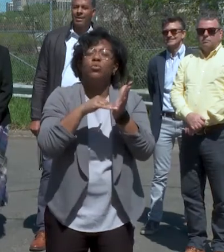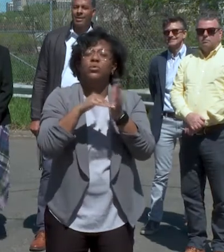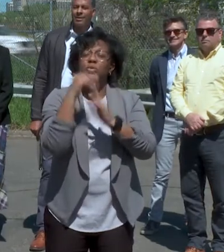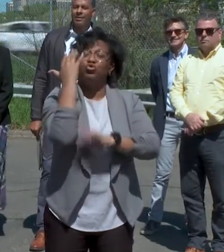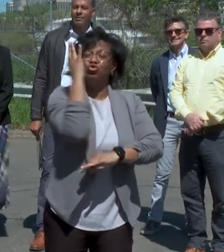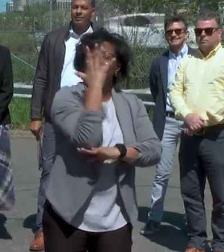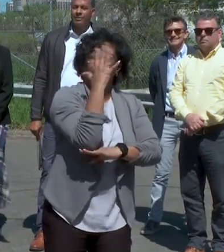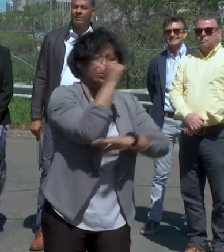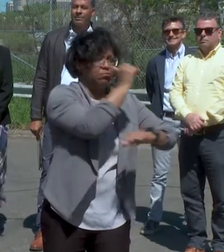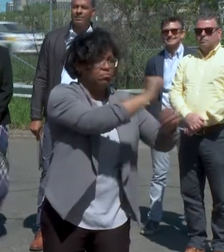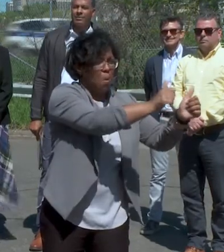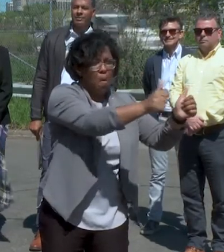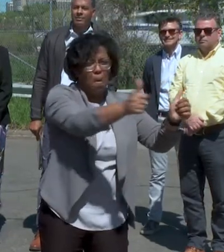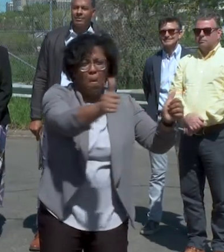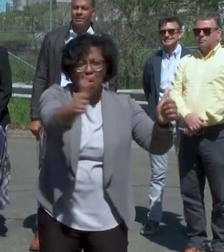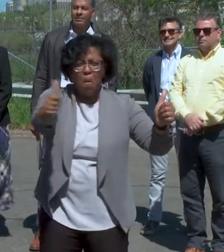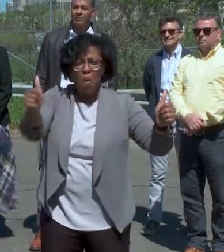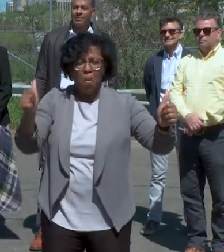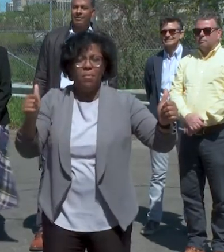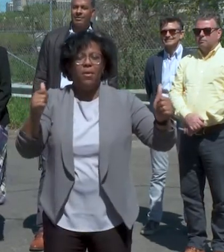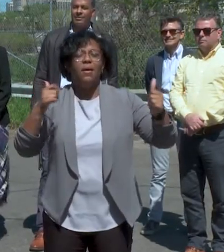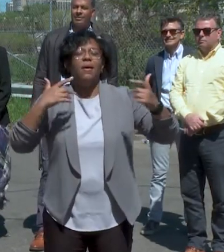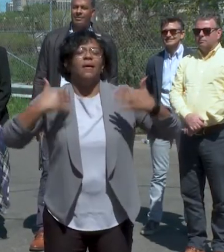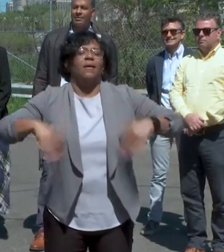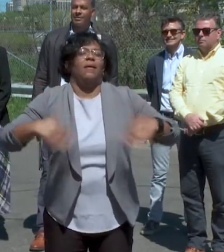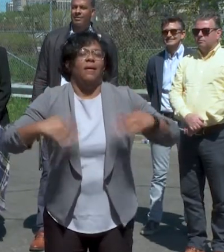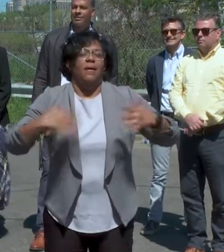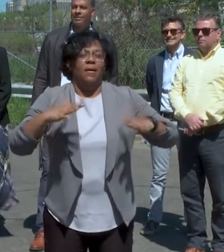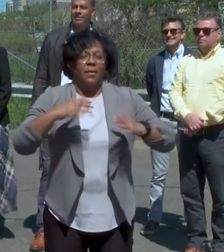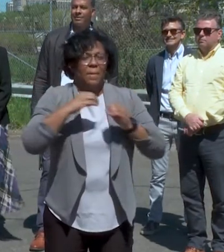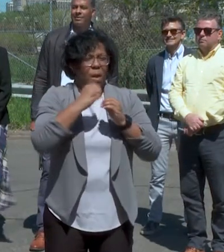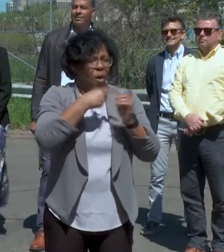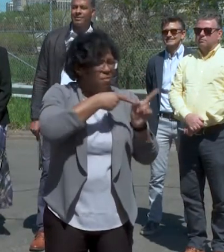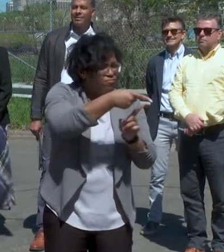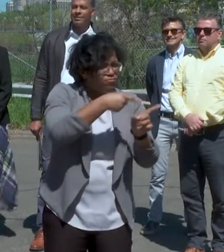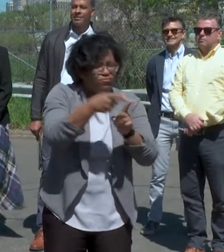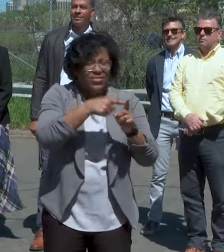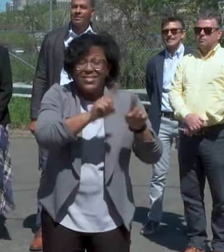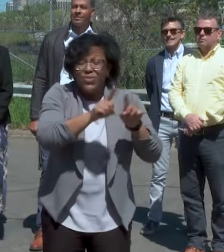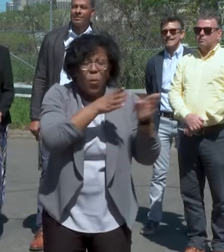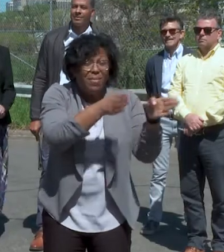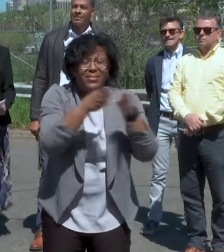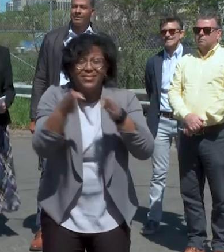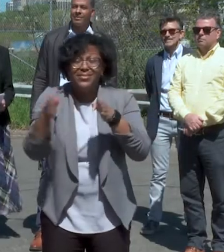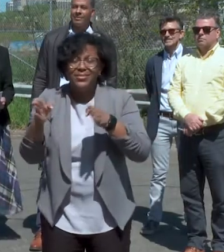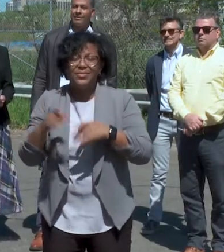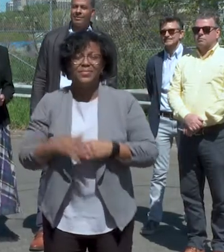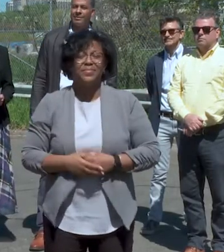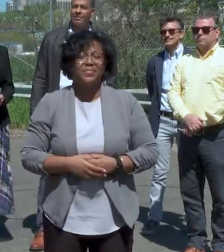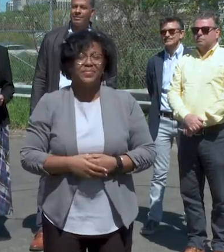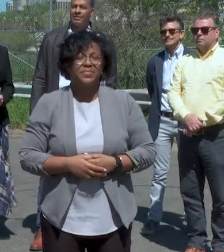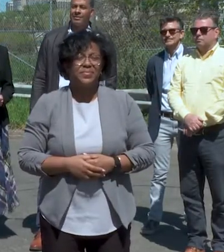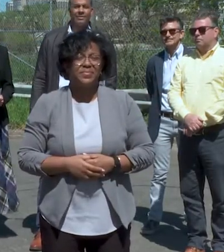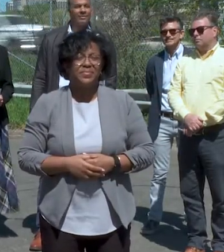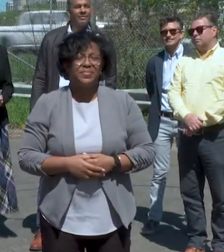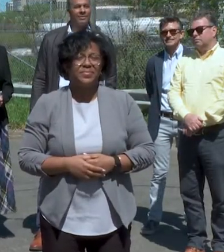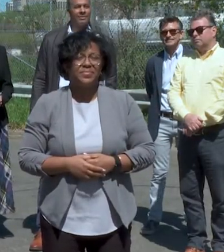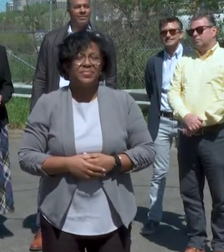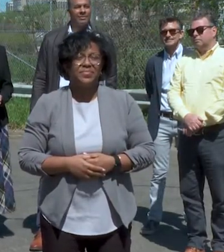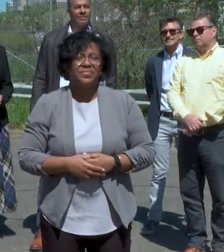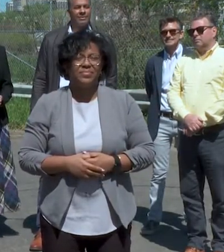of different efforts. First, we lose between 2,000 and 3,000